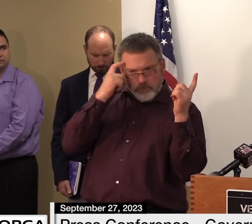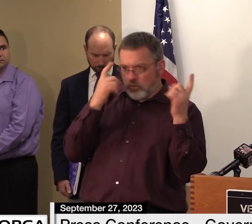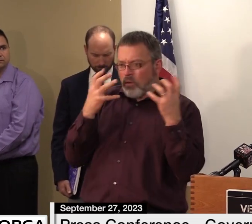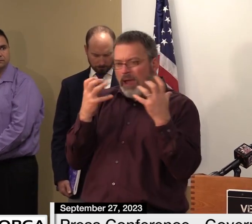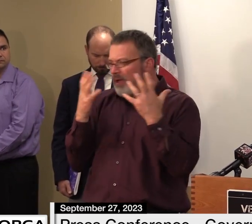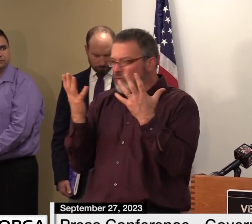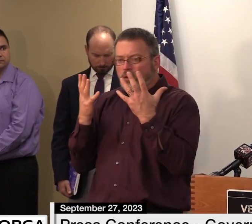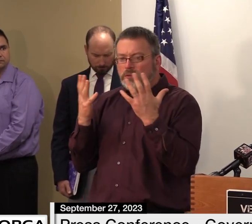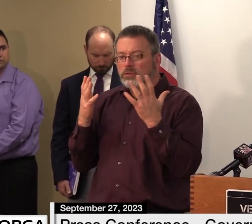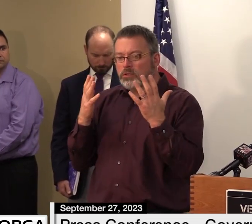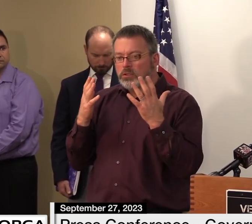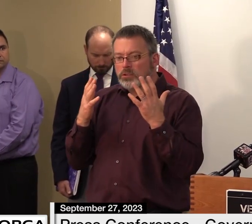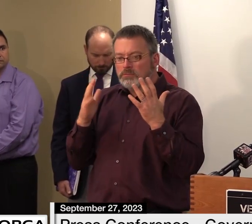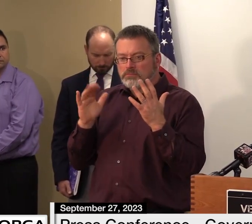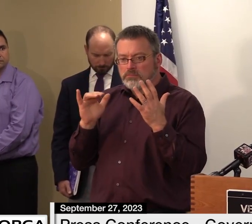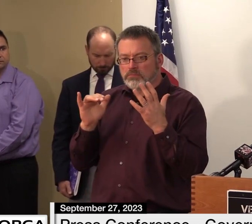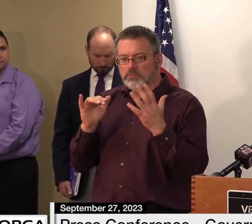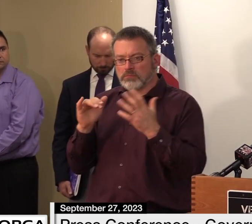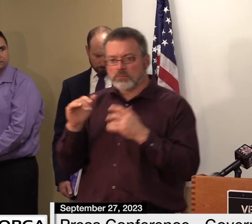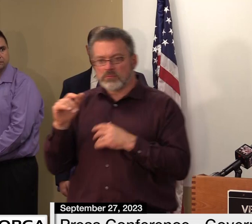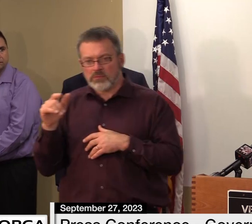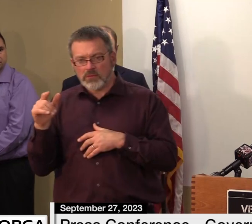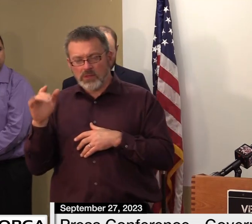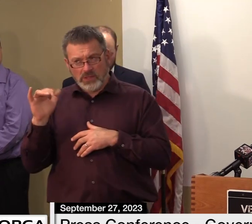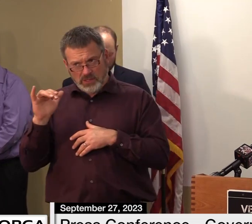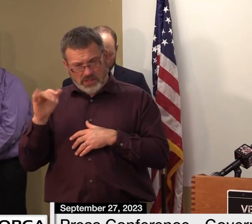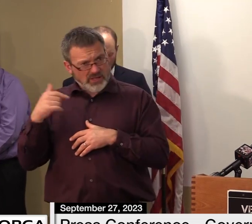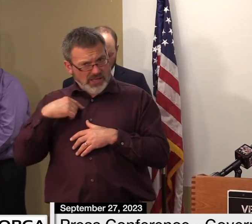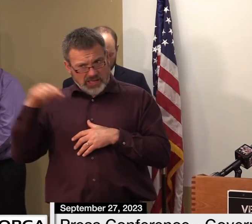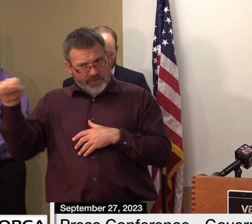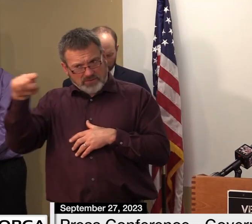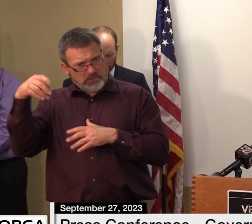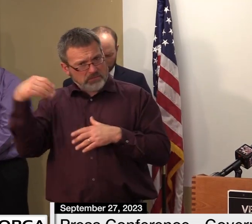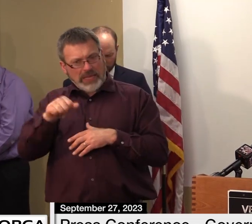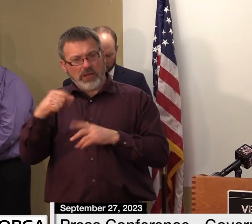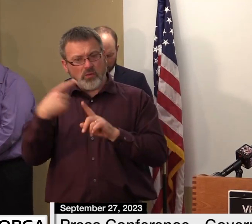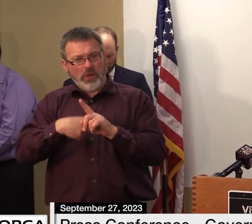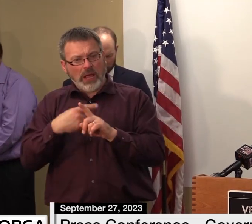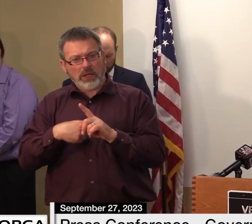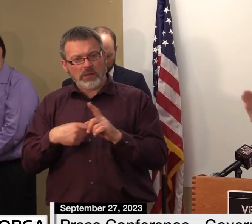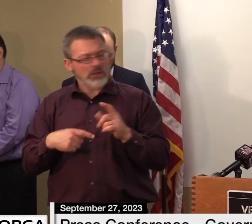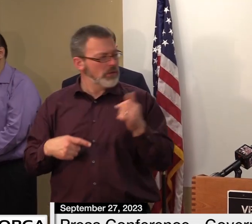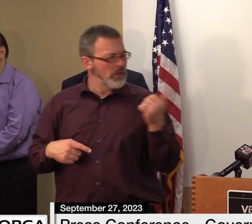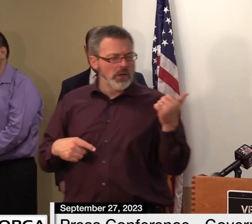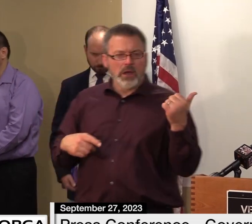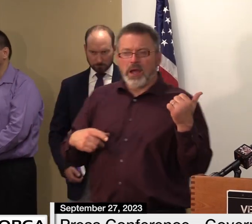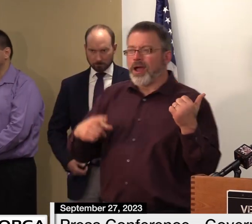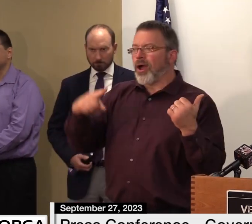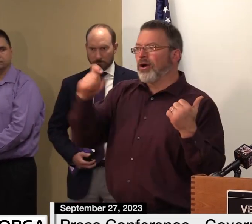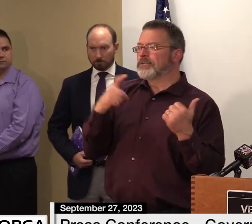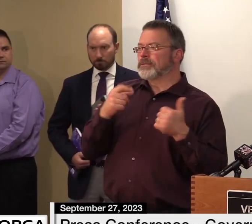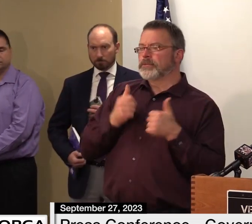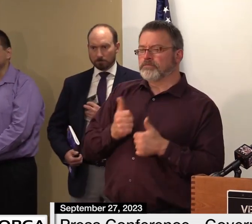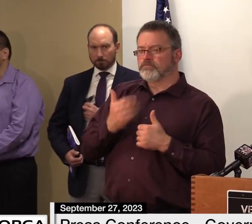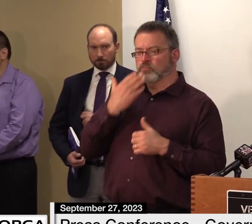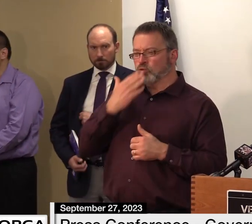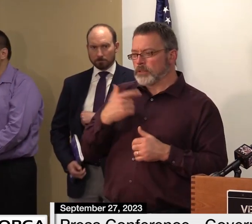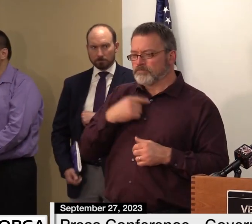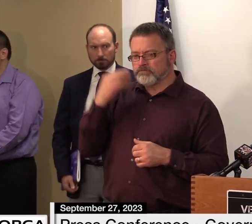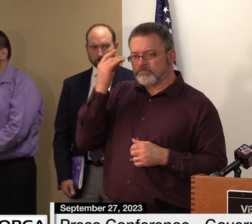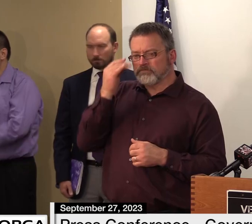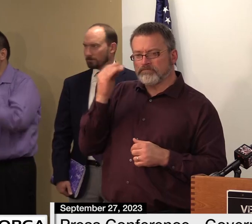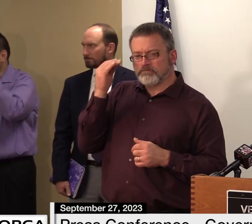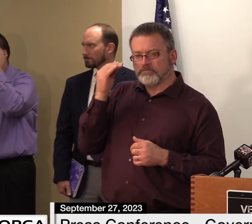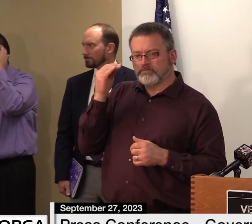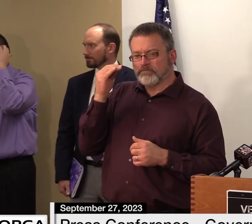People don't pay rent on these, correct? So while they are in the direct housing, that's a good question. That's correct. So my phone a friend is here, and the answer is